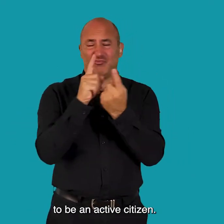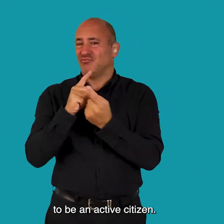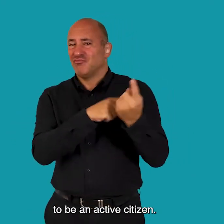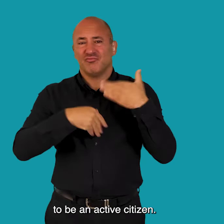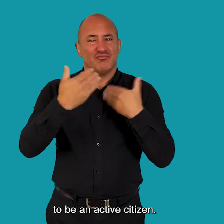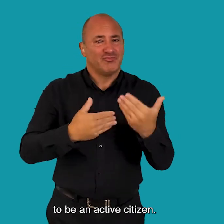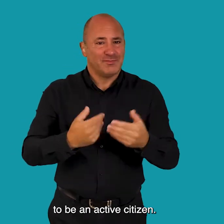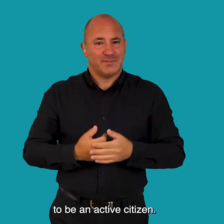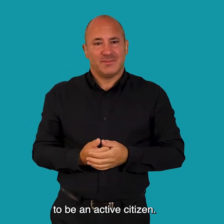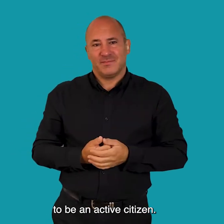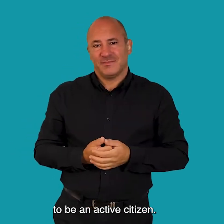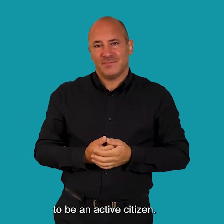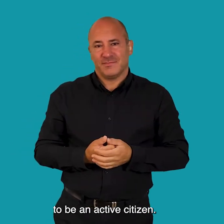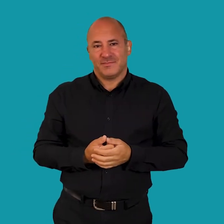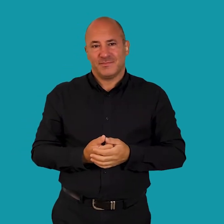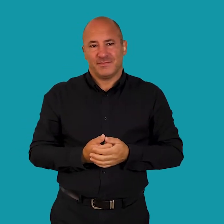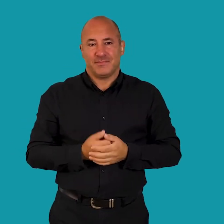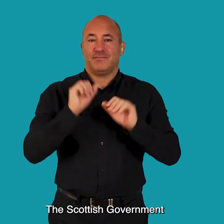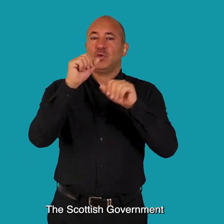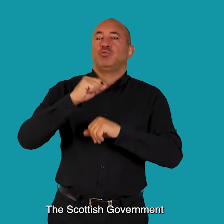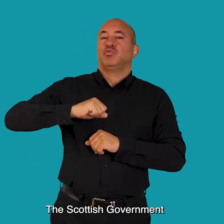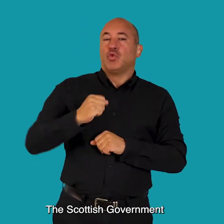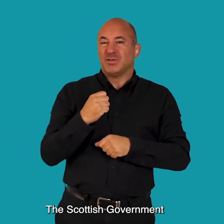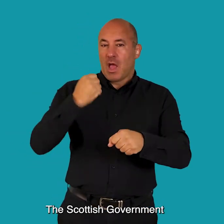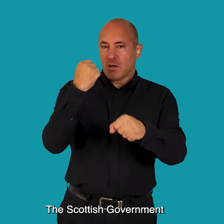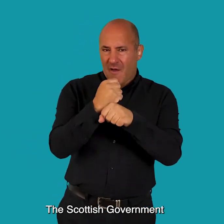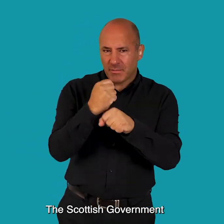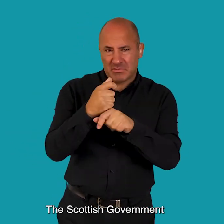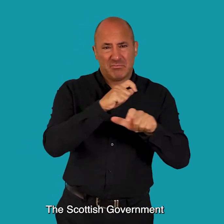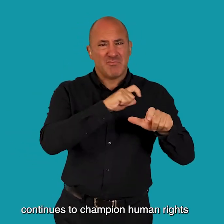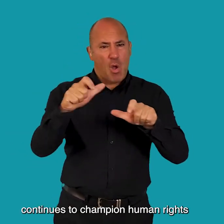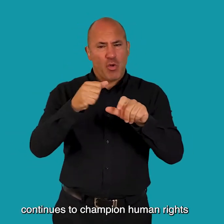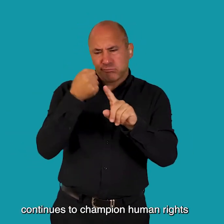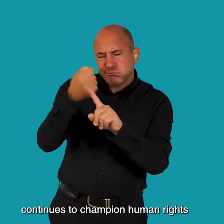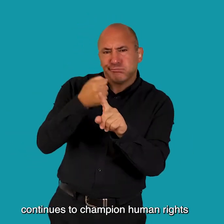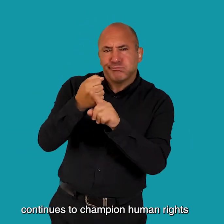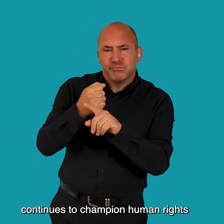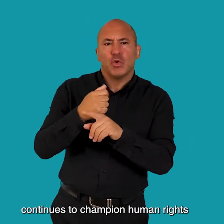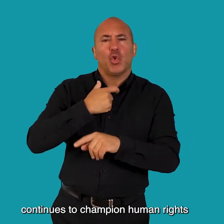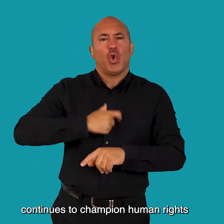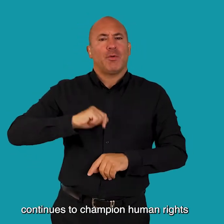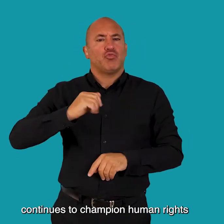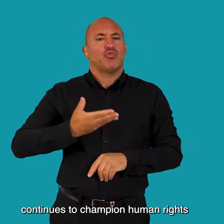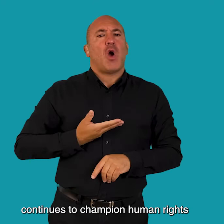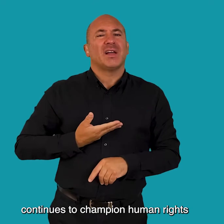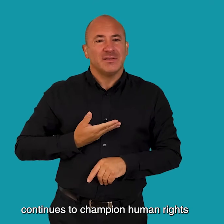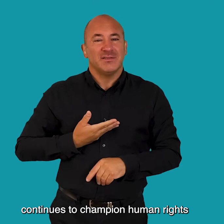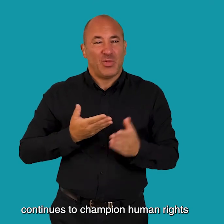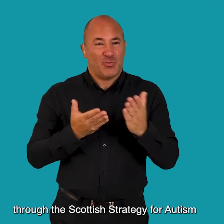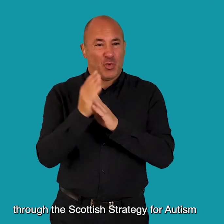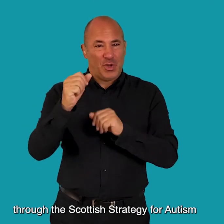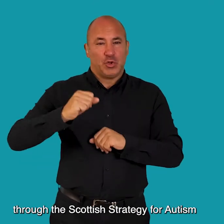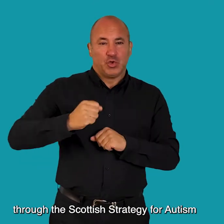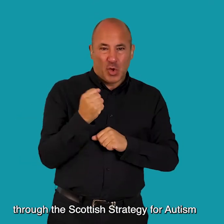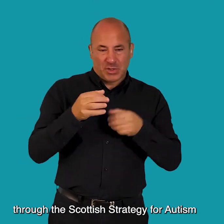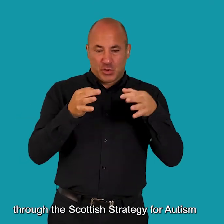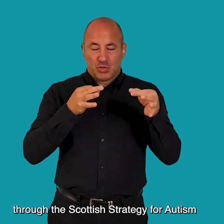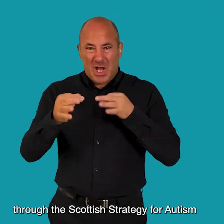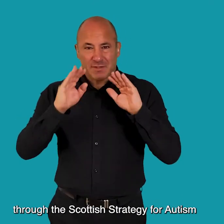be an active citizen. The Scottish Government continues to champion human rights through the Scottish Strategy